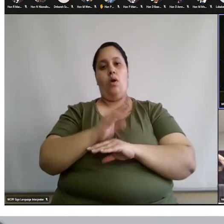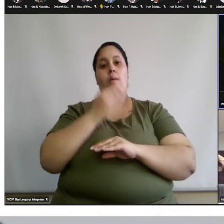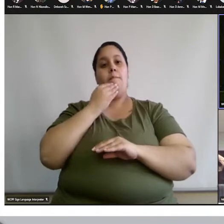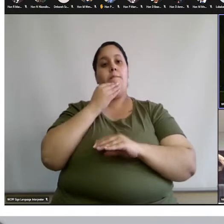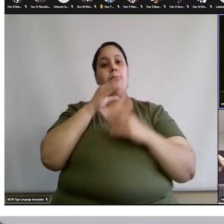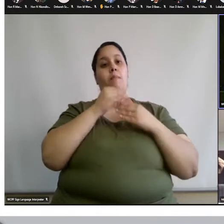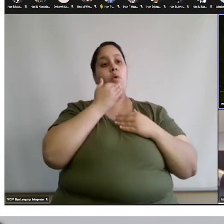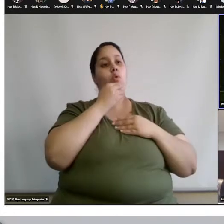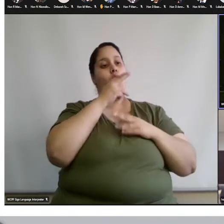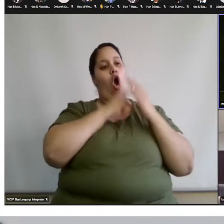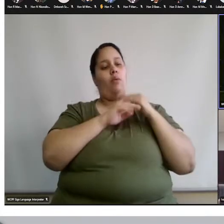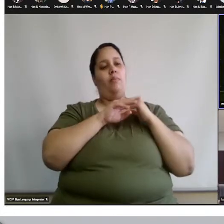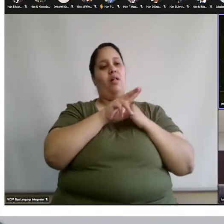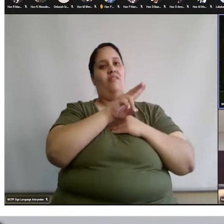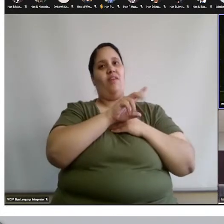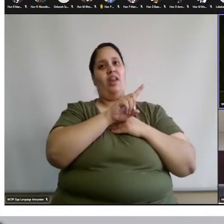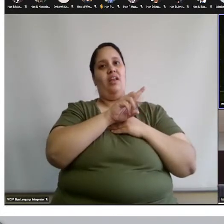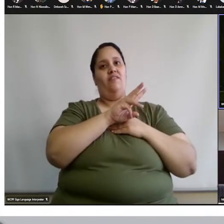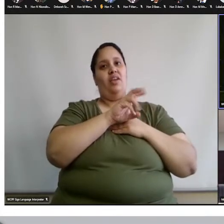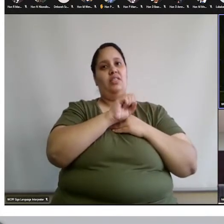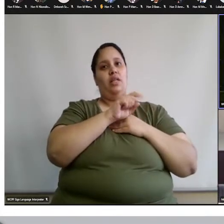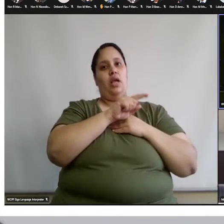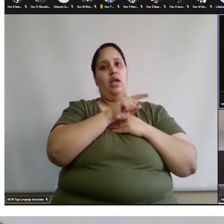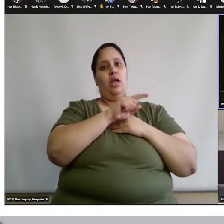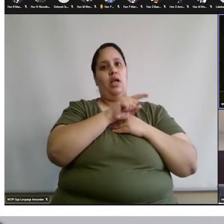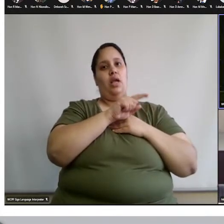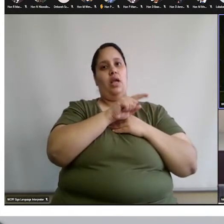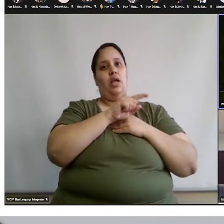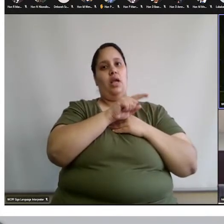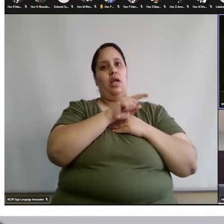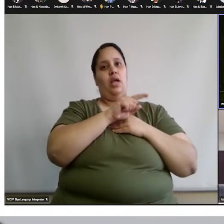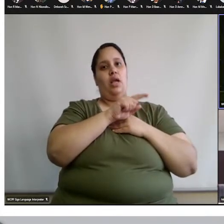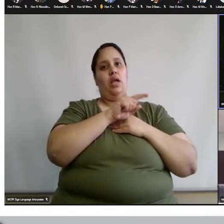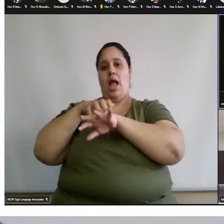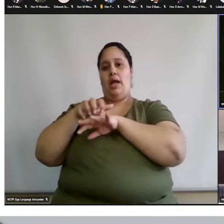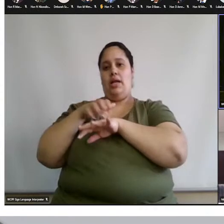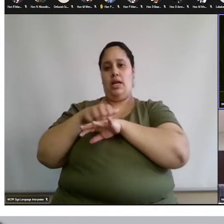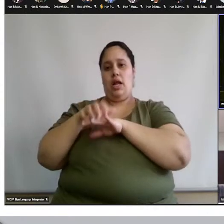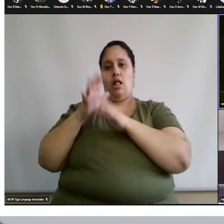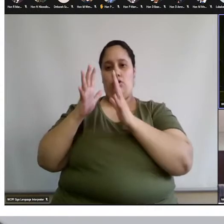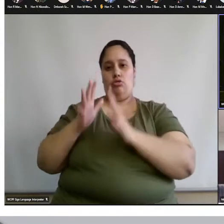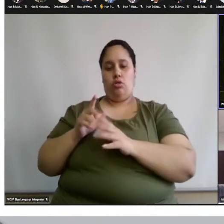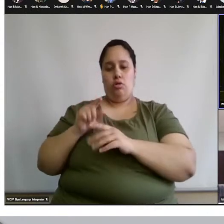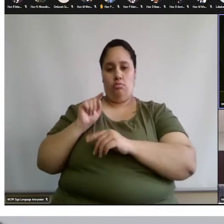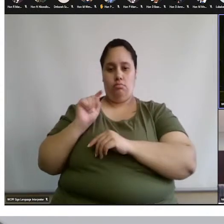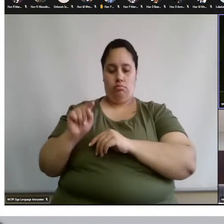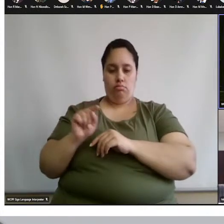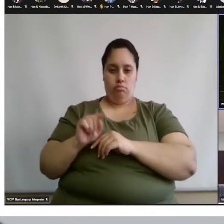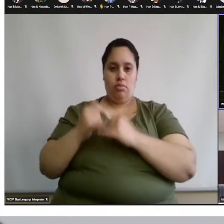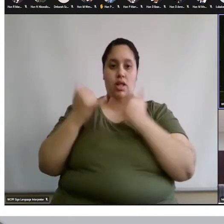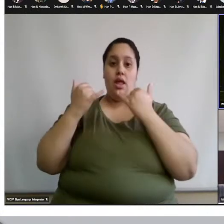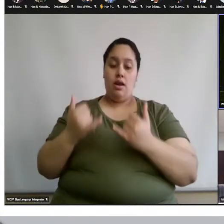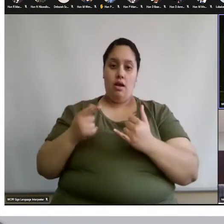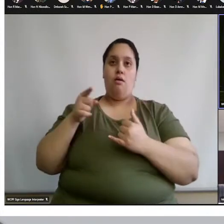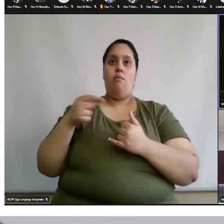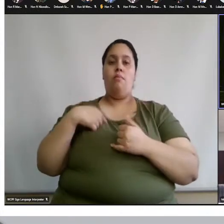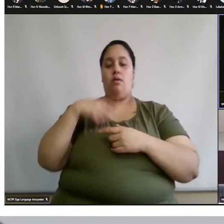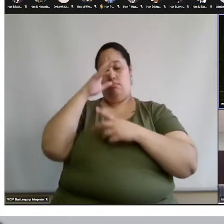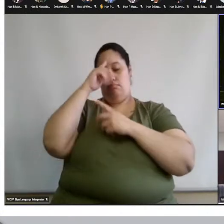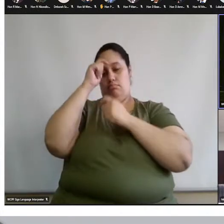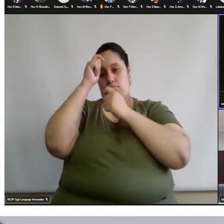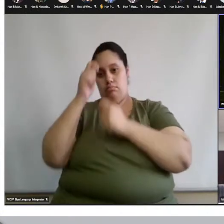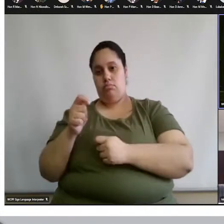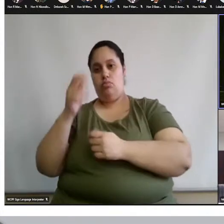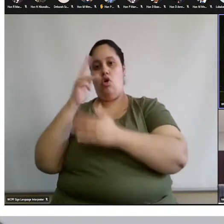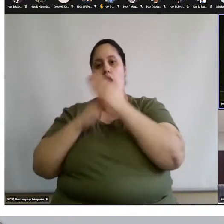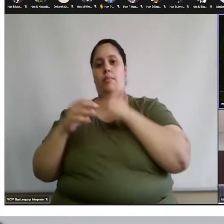to the Honourable Minister of Agriculture. I now recognise the Honourable